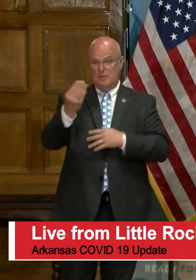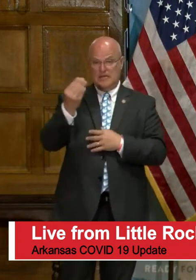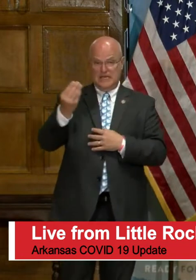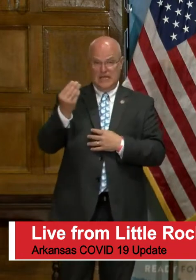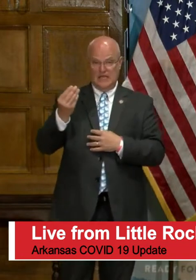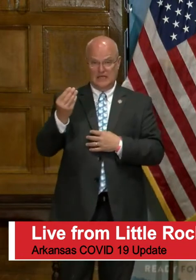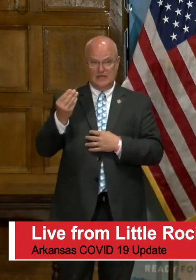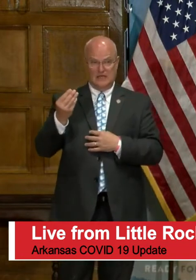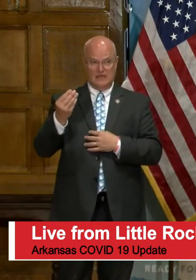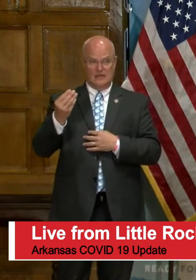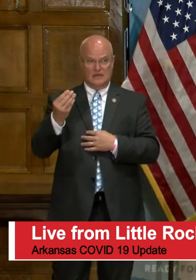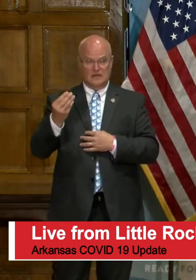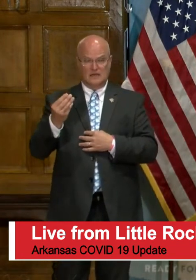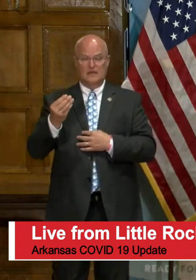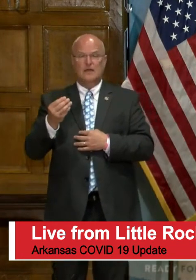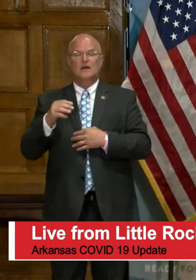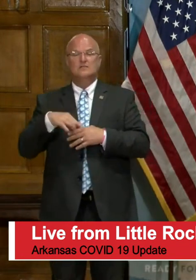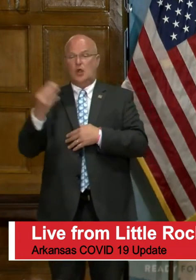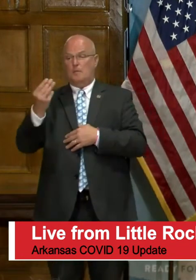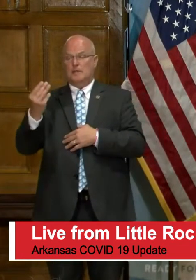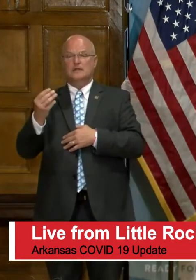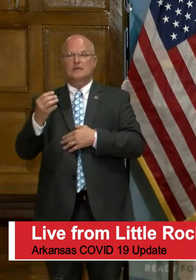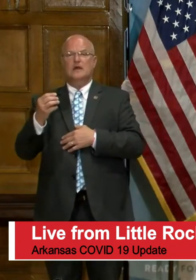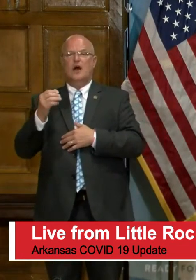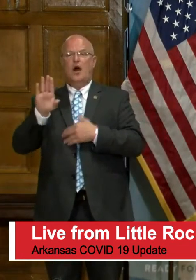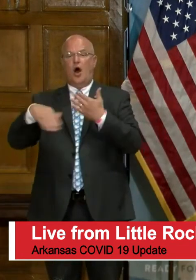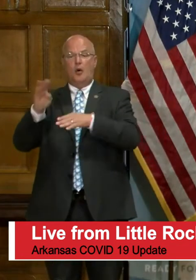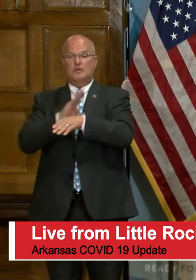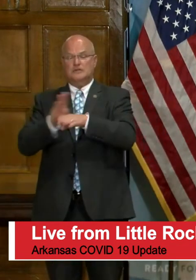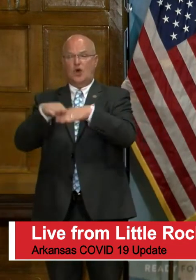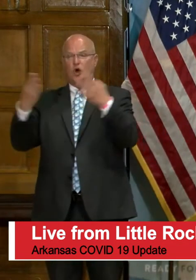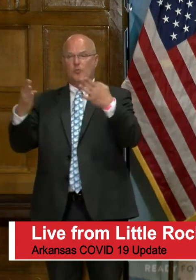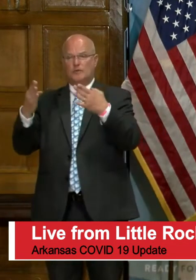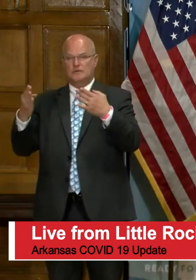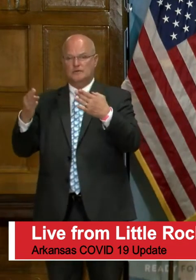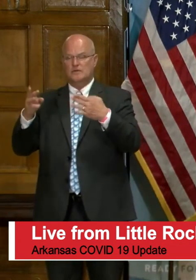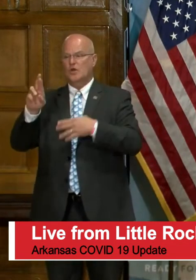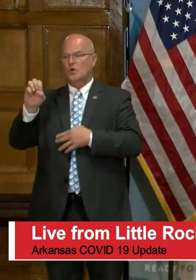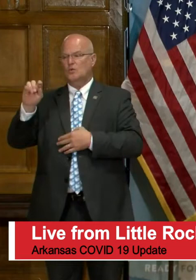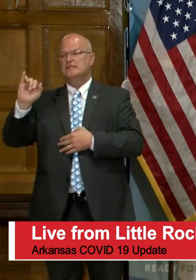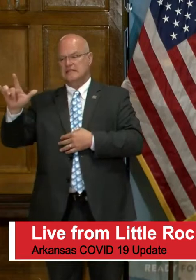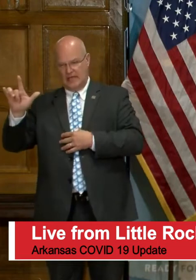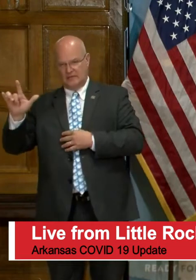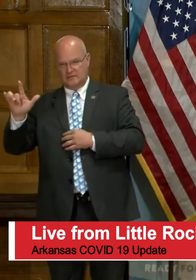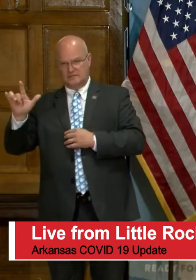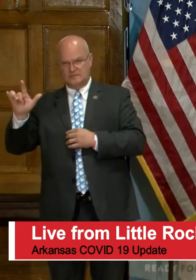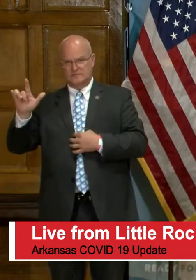Monday. Starting on Monday, there's no business that's not allowed to be open, except for the Retail.